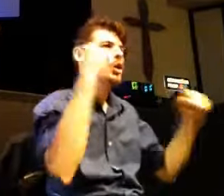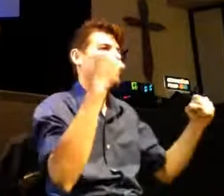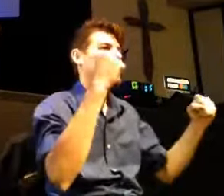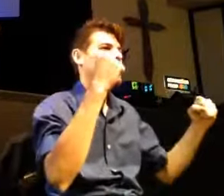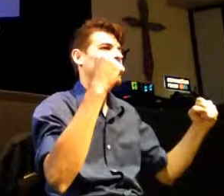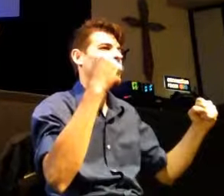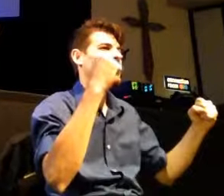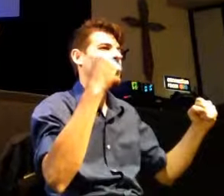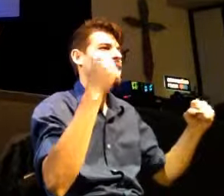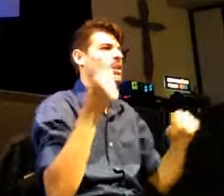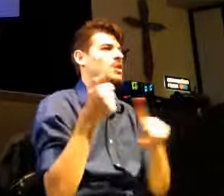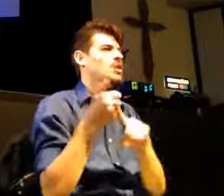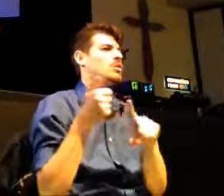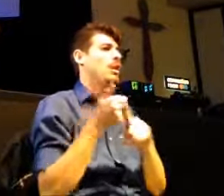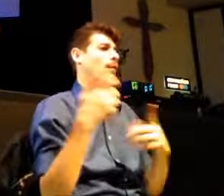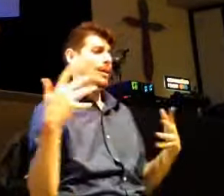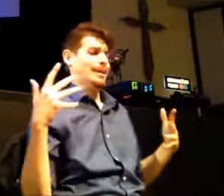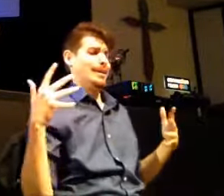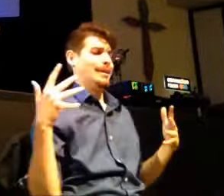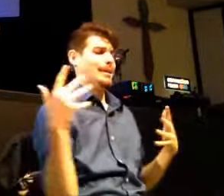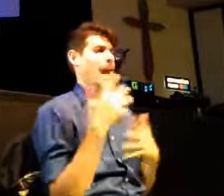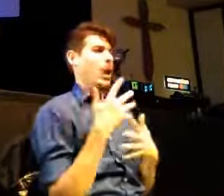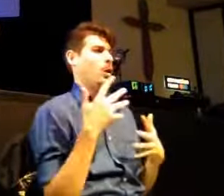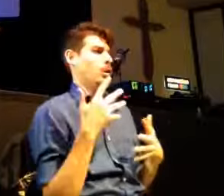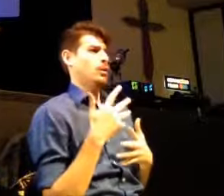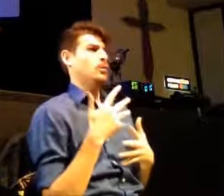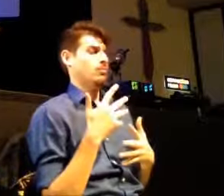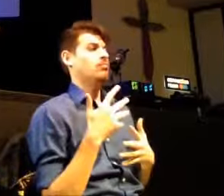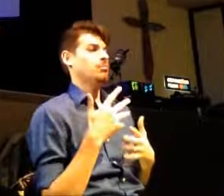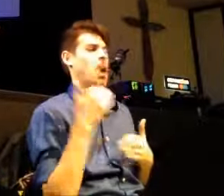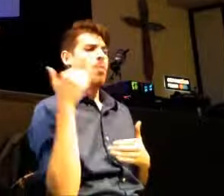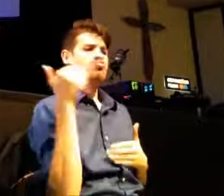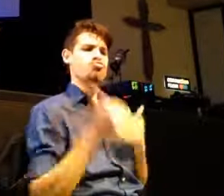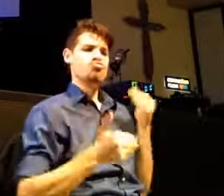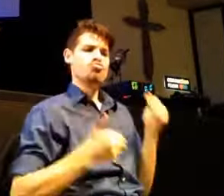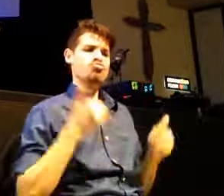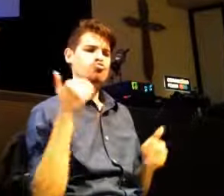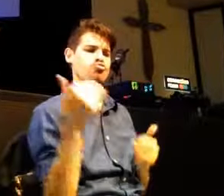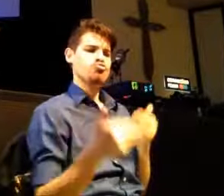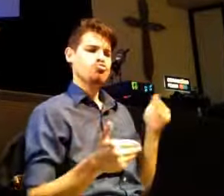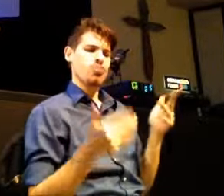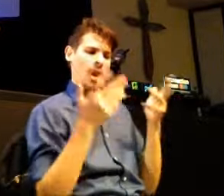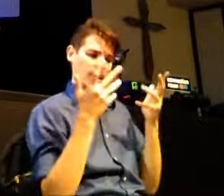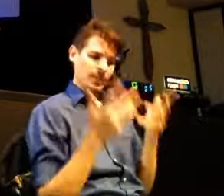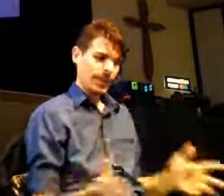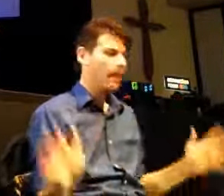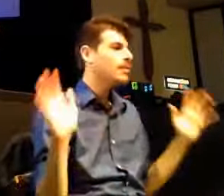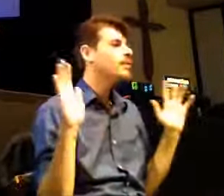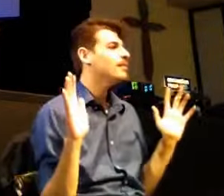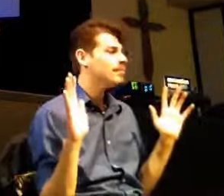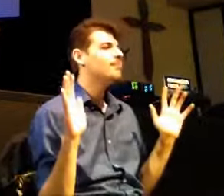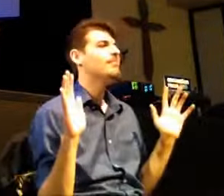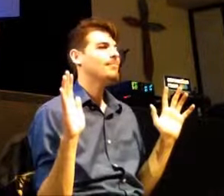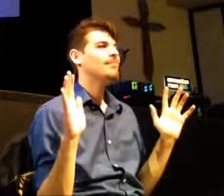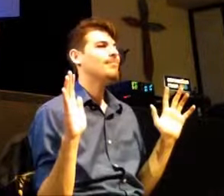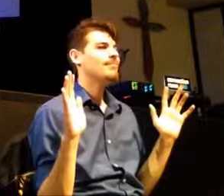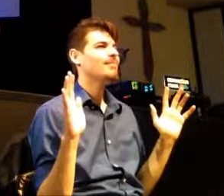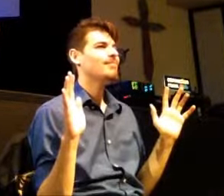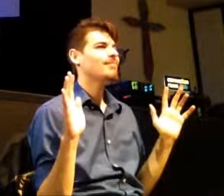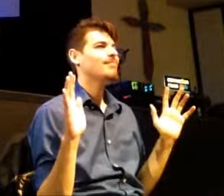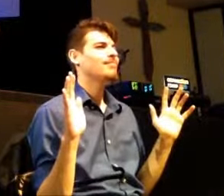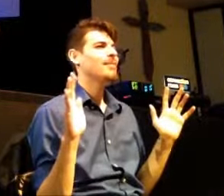seemed so fearful, in the end, she said, aren't as important as